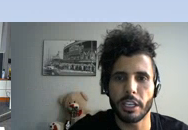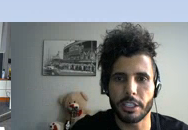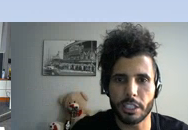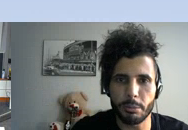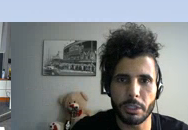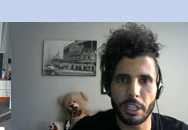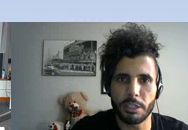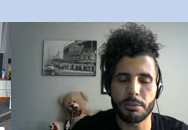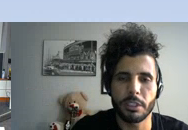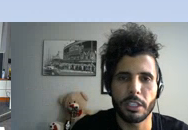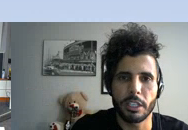an example of